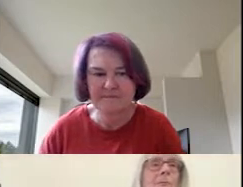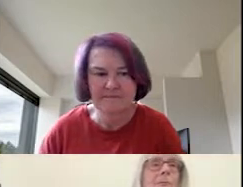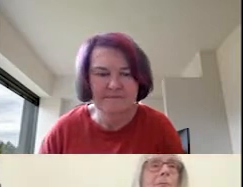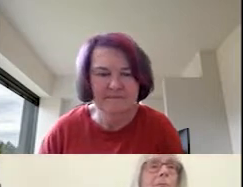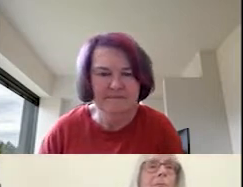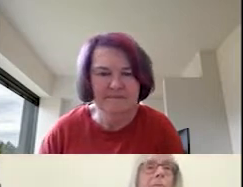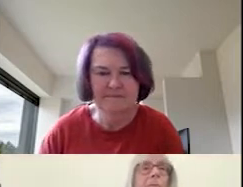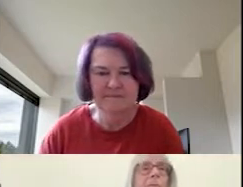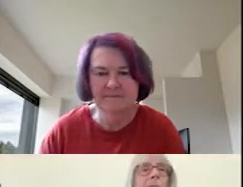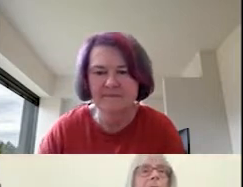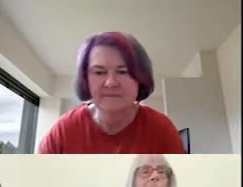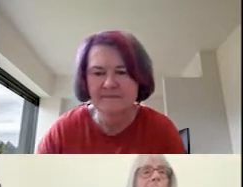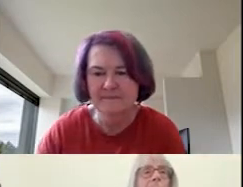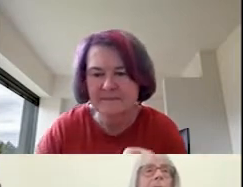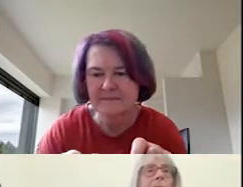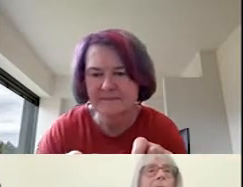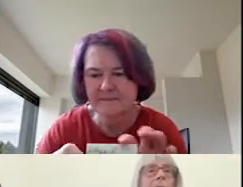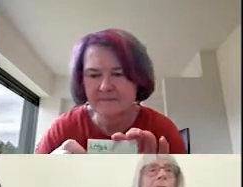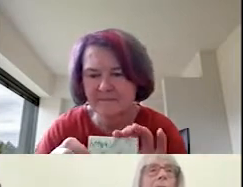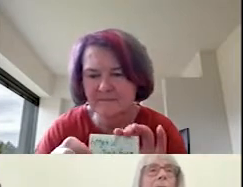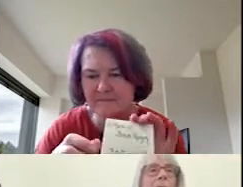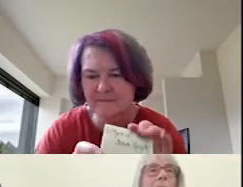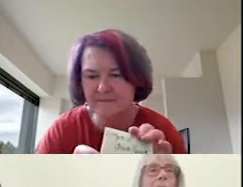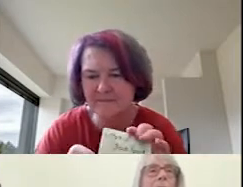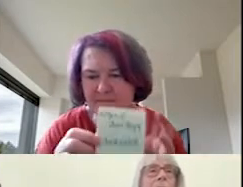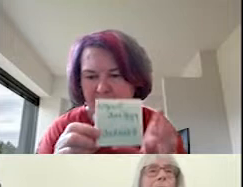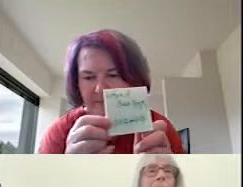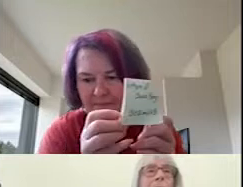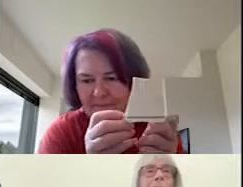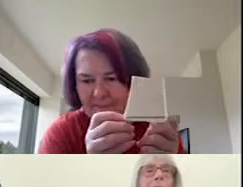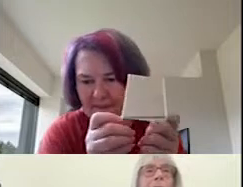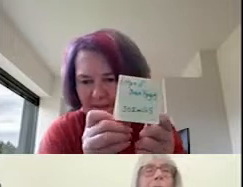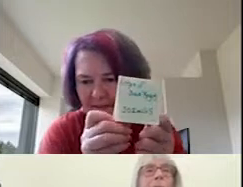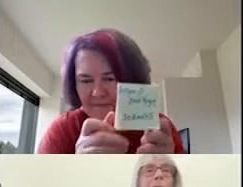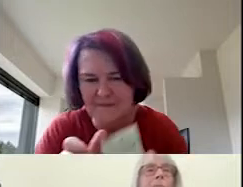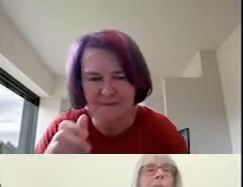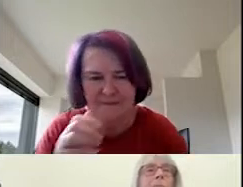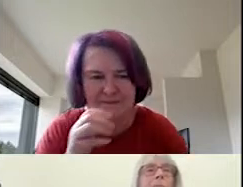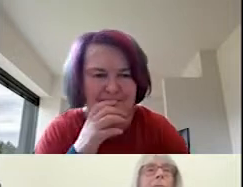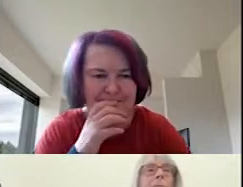with little people, but maybe also older people as well.